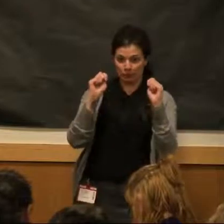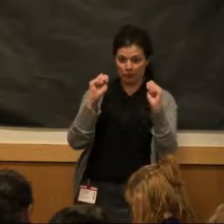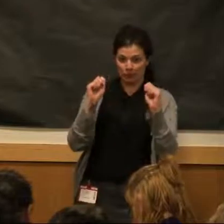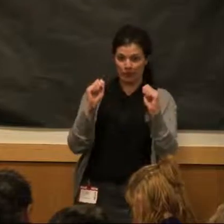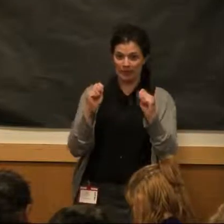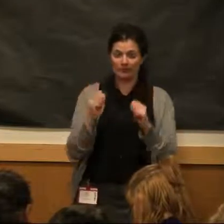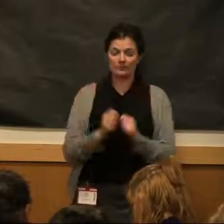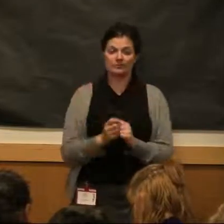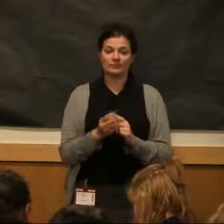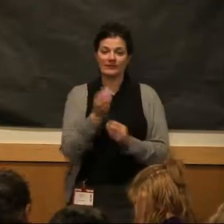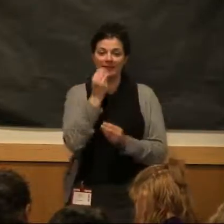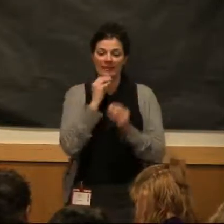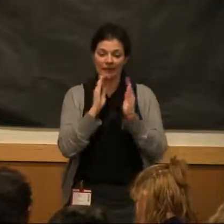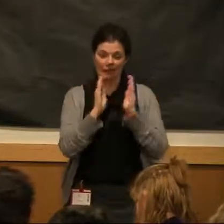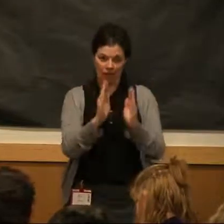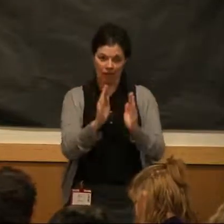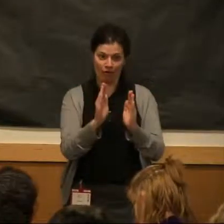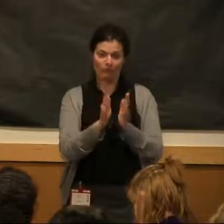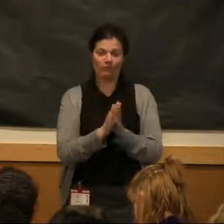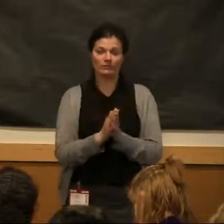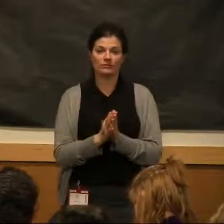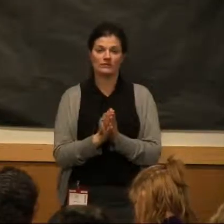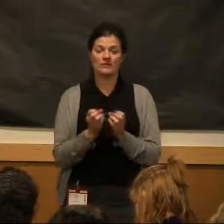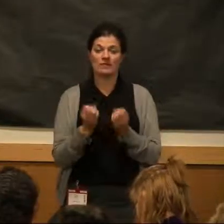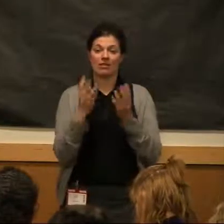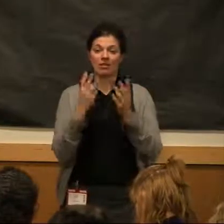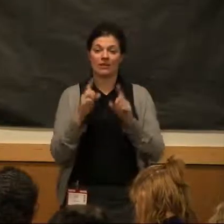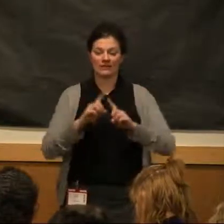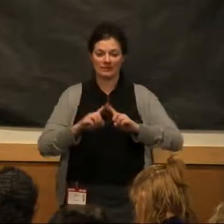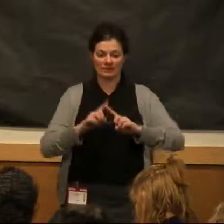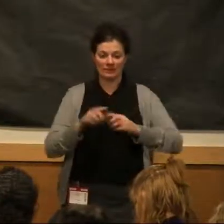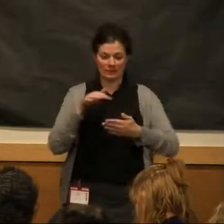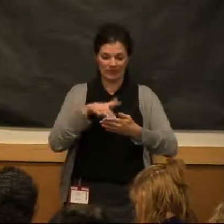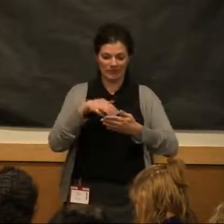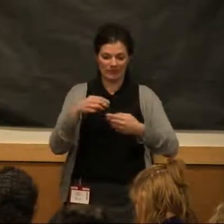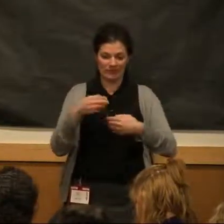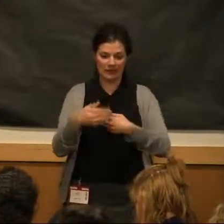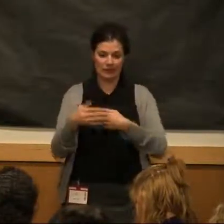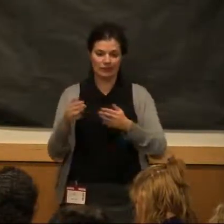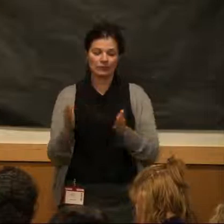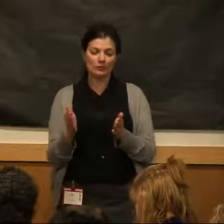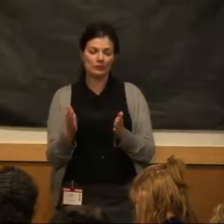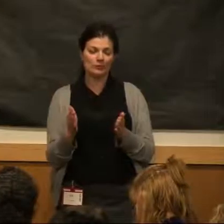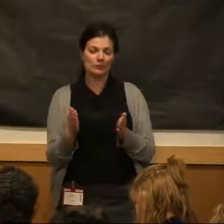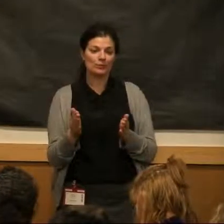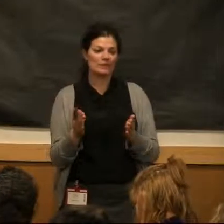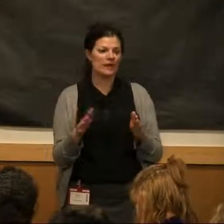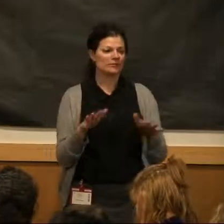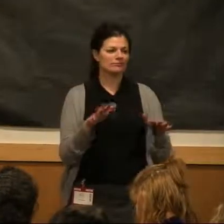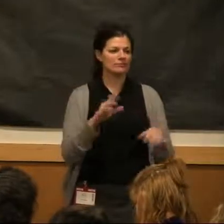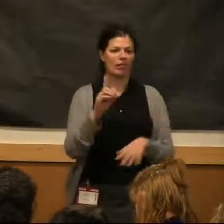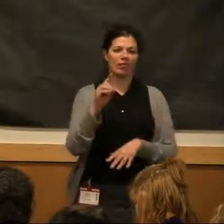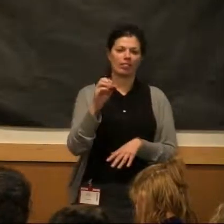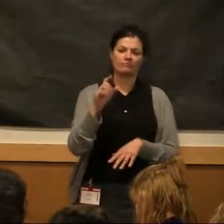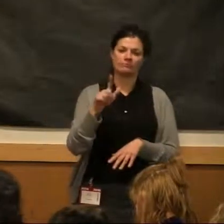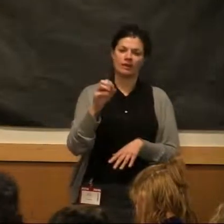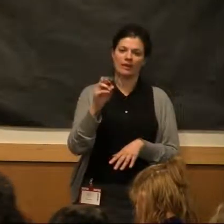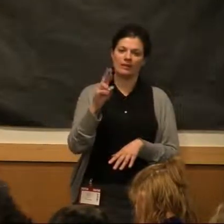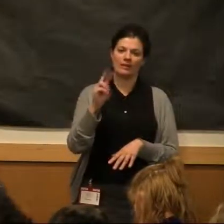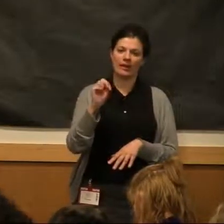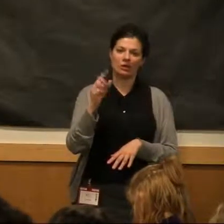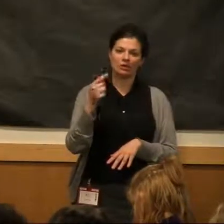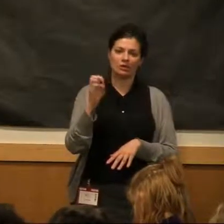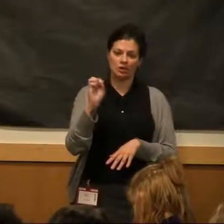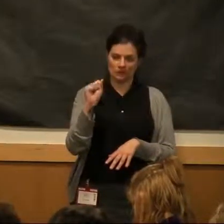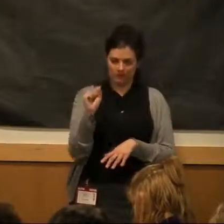dining hall, and also there's a lot of different study rooms and lounges that give students an opportunity to get together